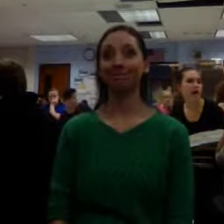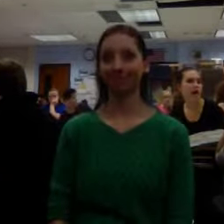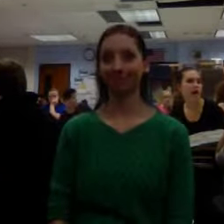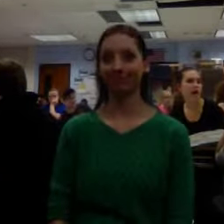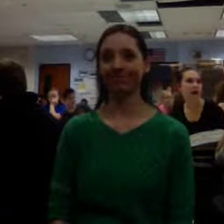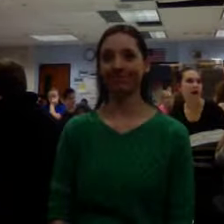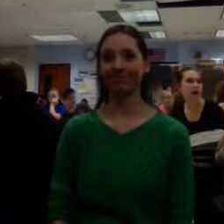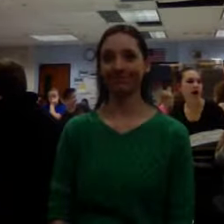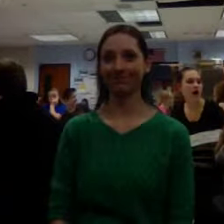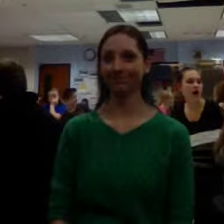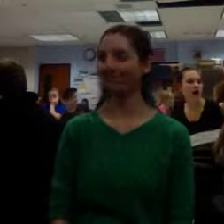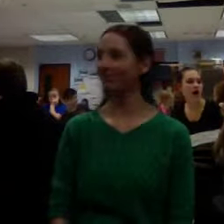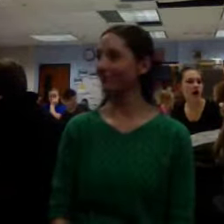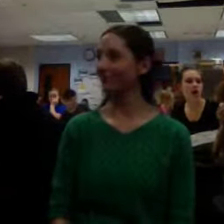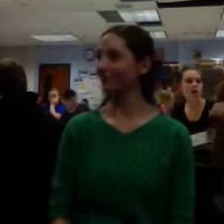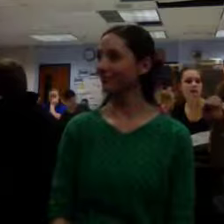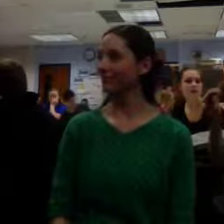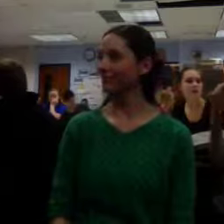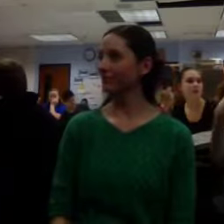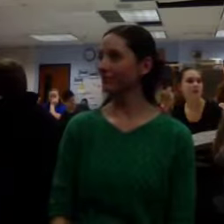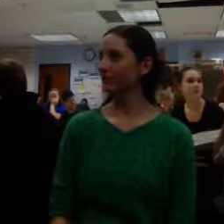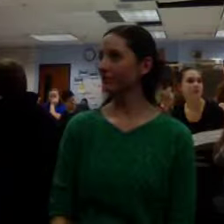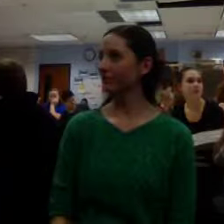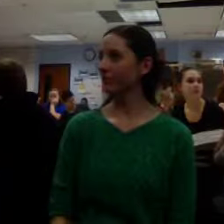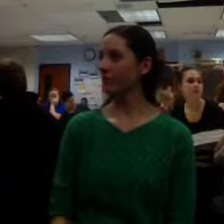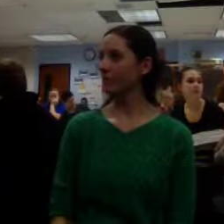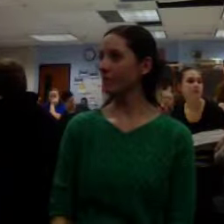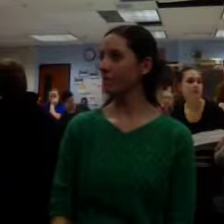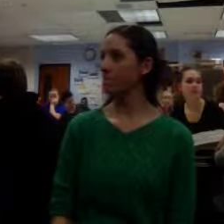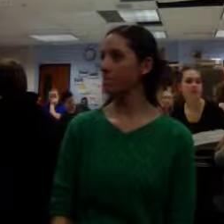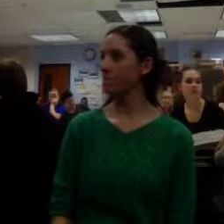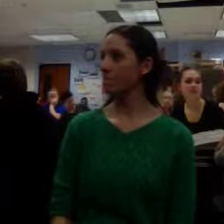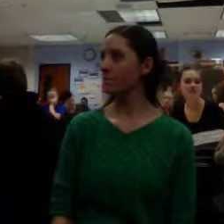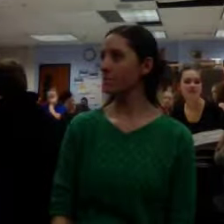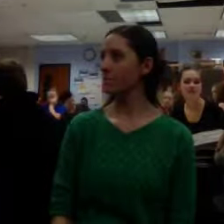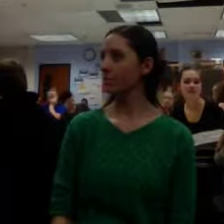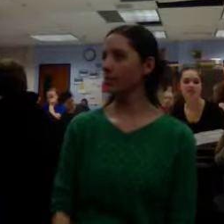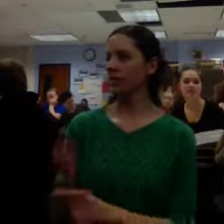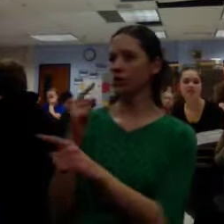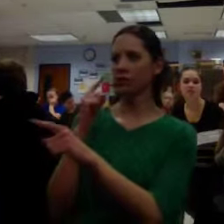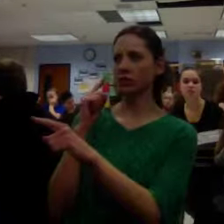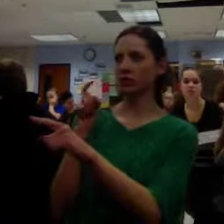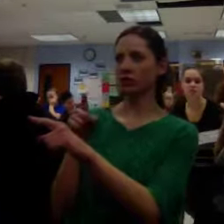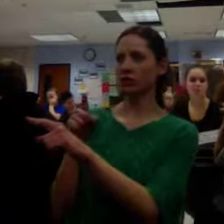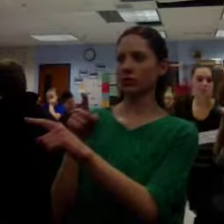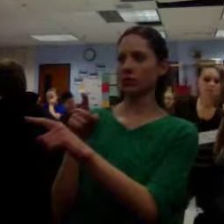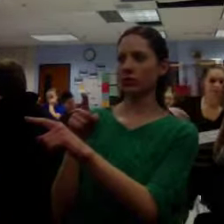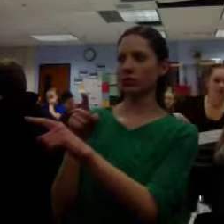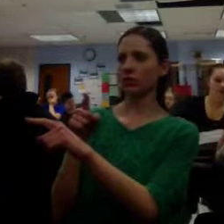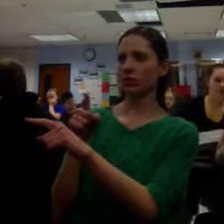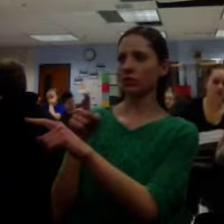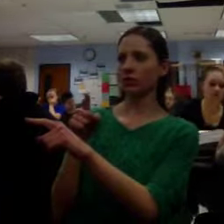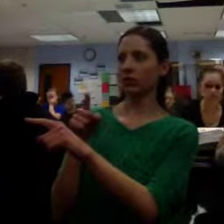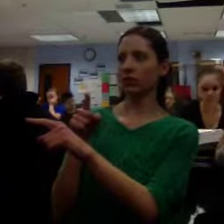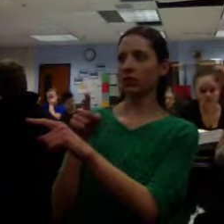Okay, no. That one you'll just say, thank you. When you get to a point where you're going to be using food, then you'll just